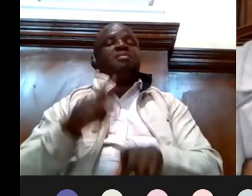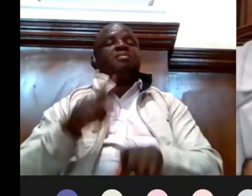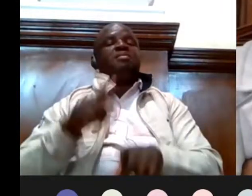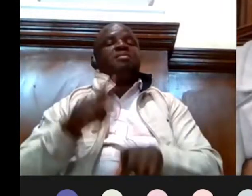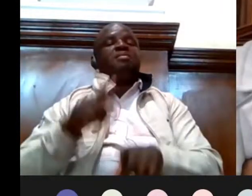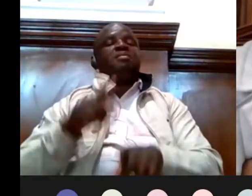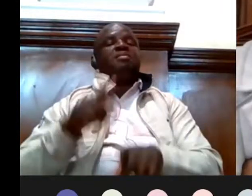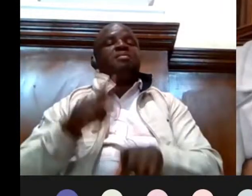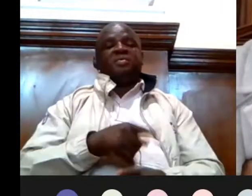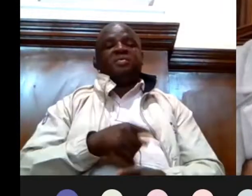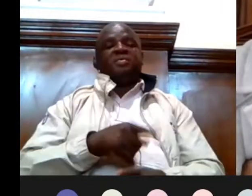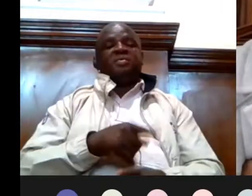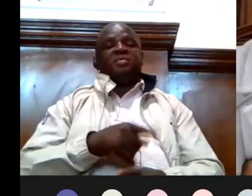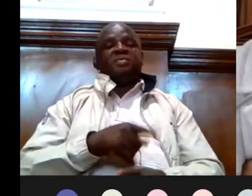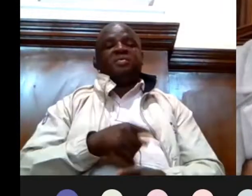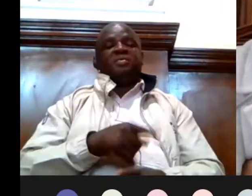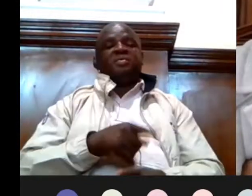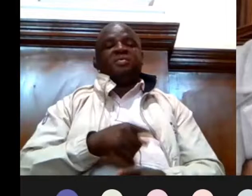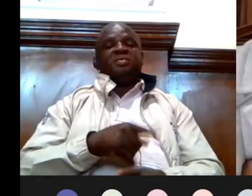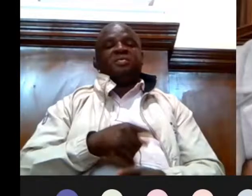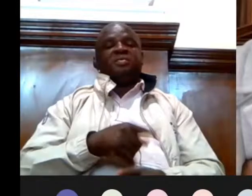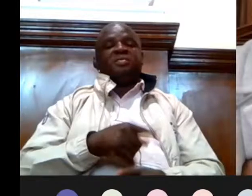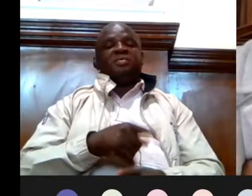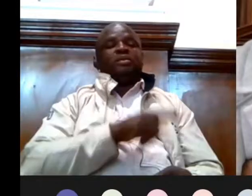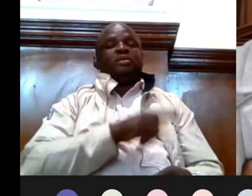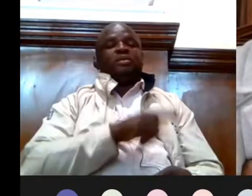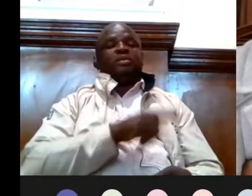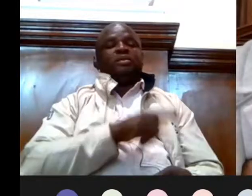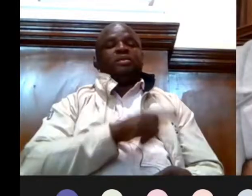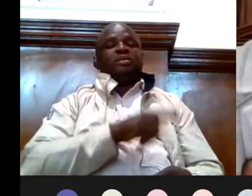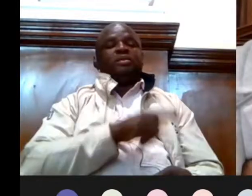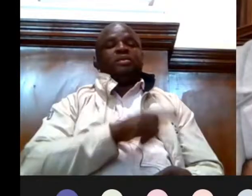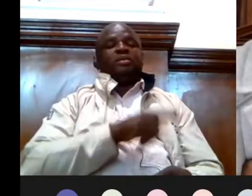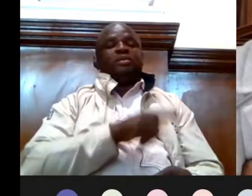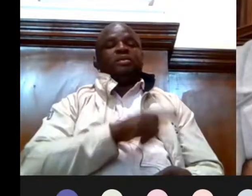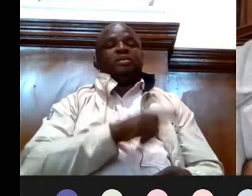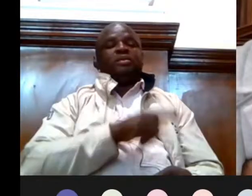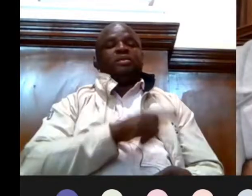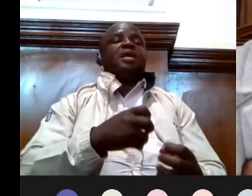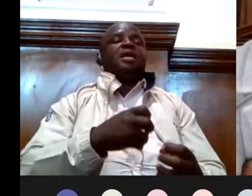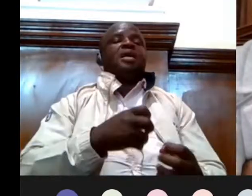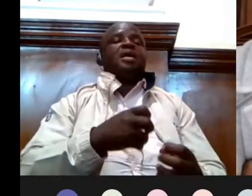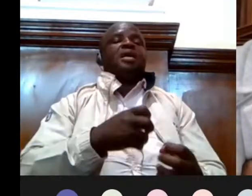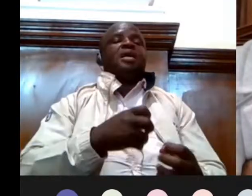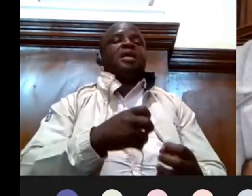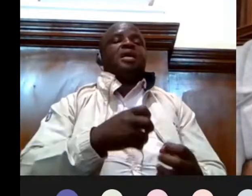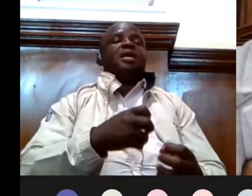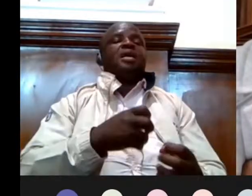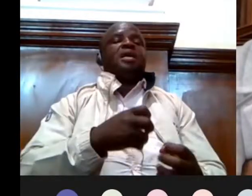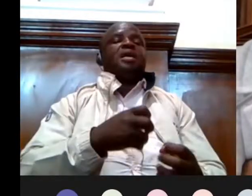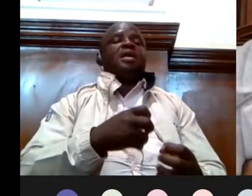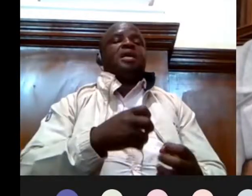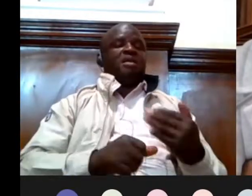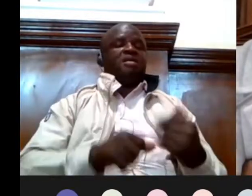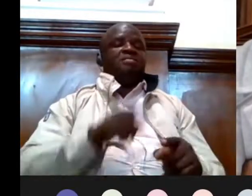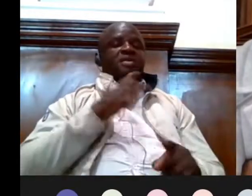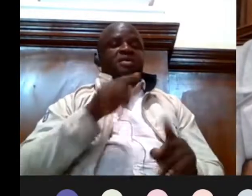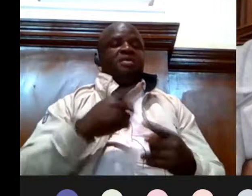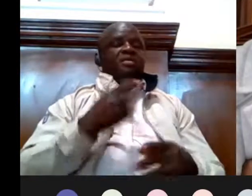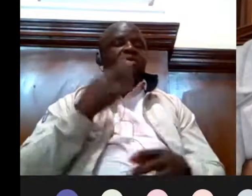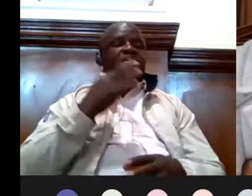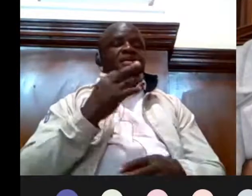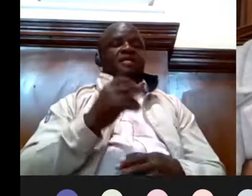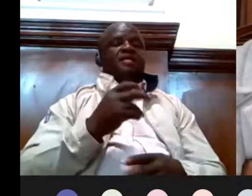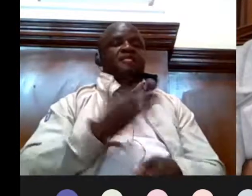bana ba ile re ba bolaya bana ba rona ba hlekefetsa motho a rape aba rape le ngwana 9 months they don't deserve to be called fathers. That is why I'm